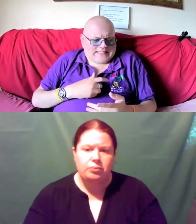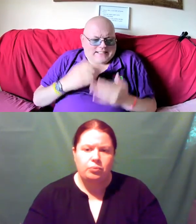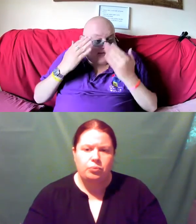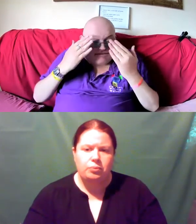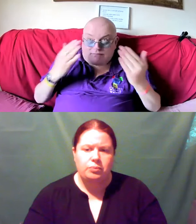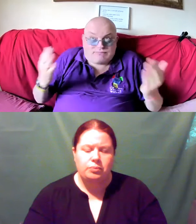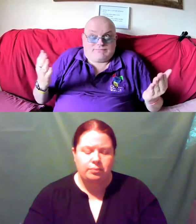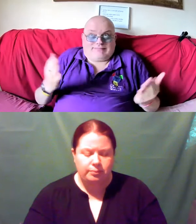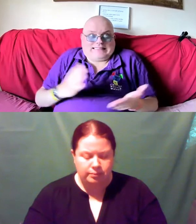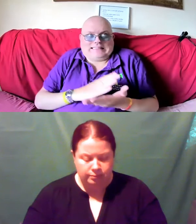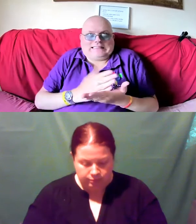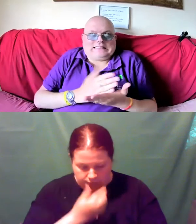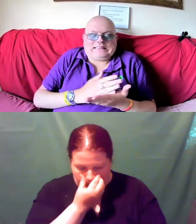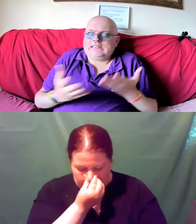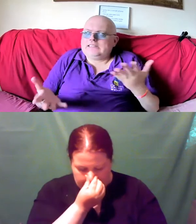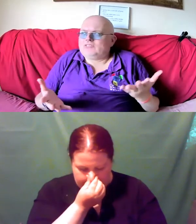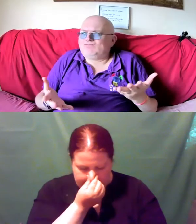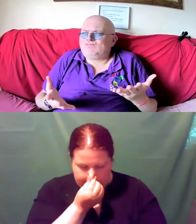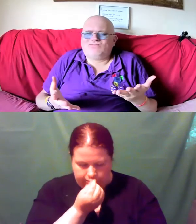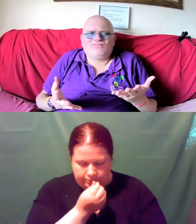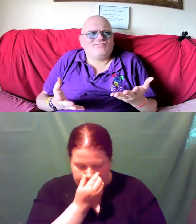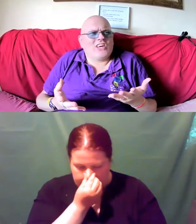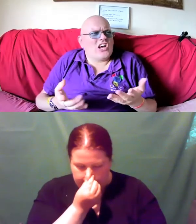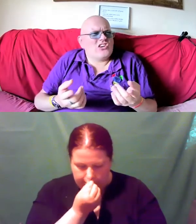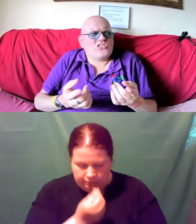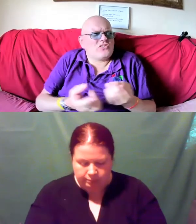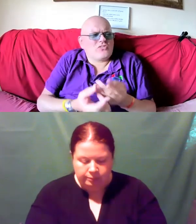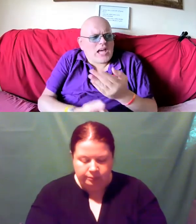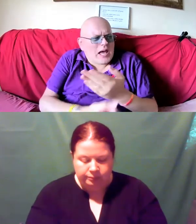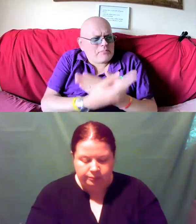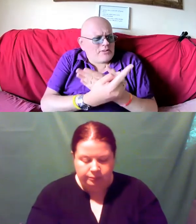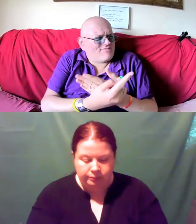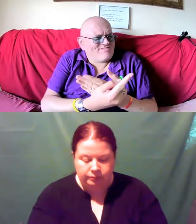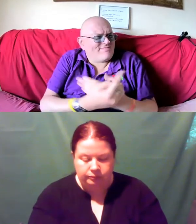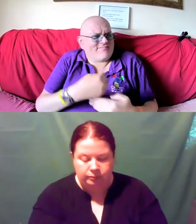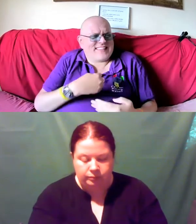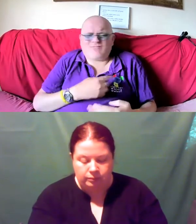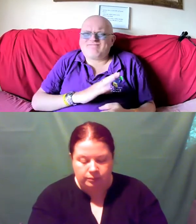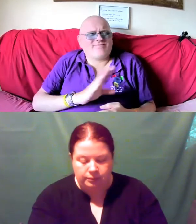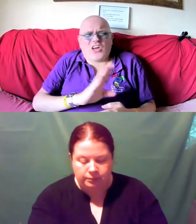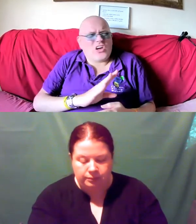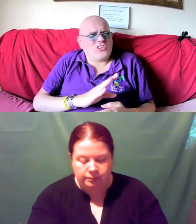something that was likely to come up from me.